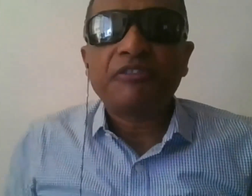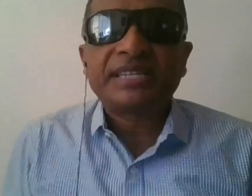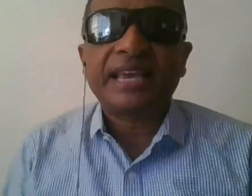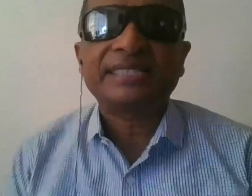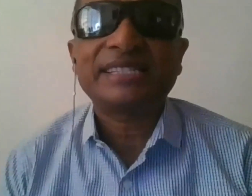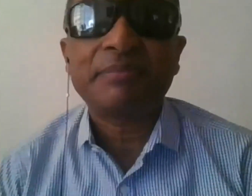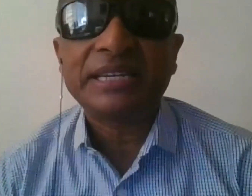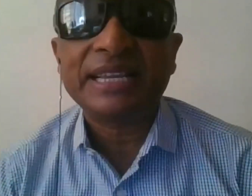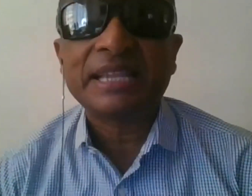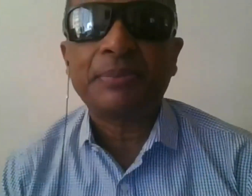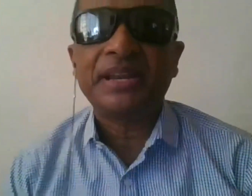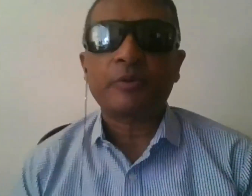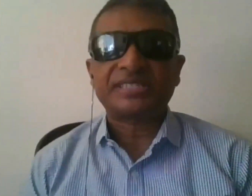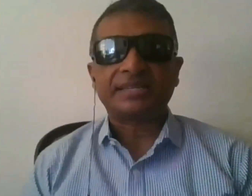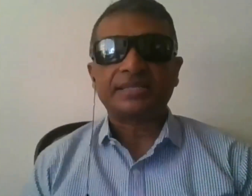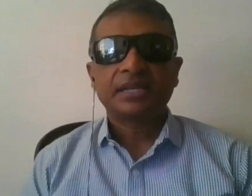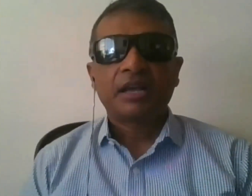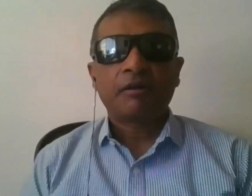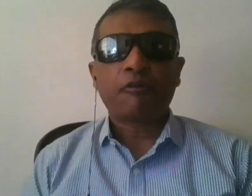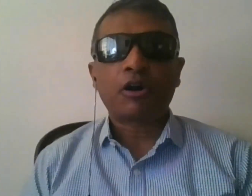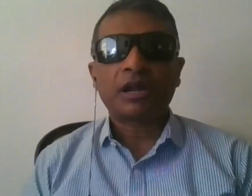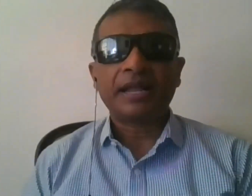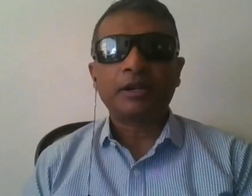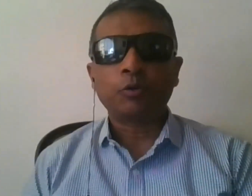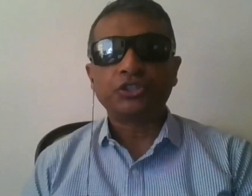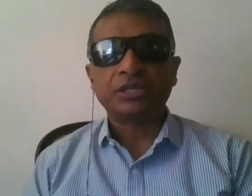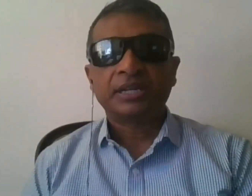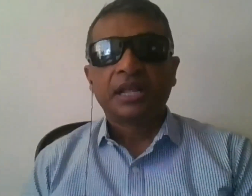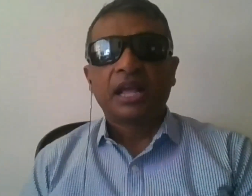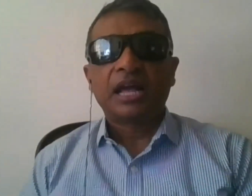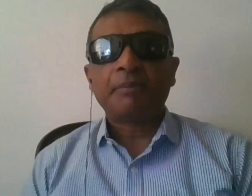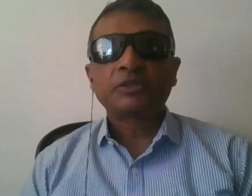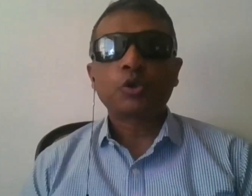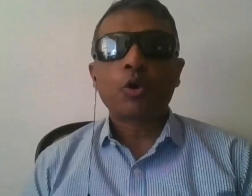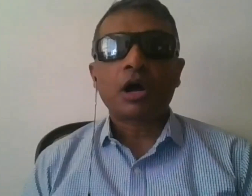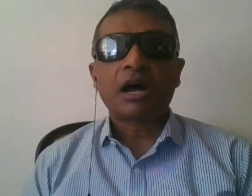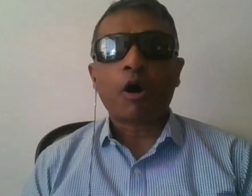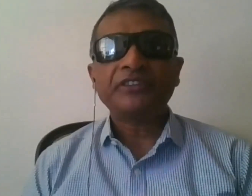That's why we say accessibility is a prerequisite for inclusion.